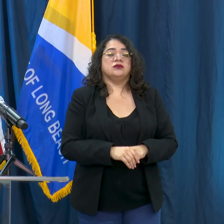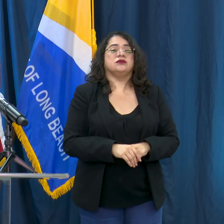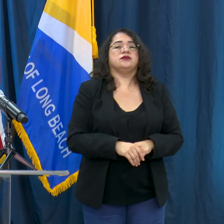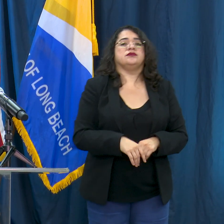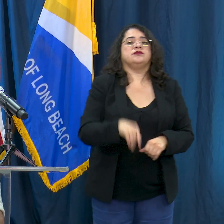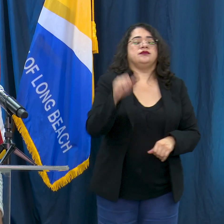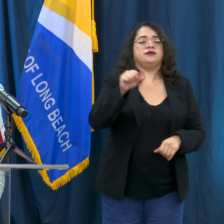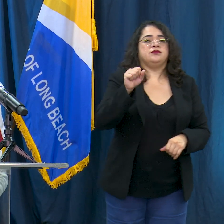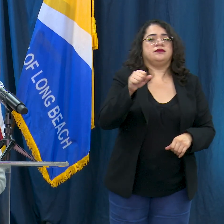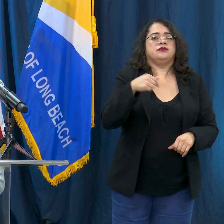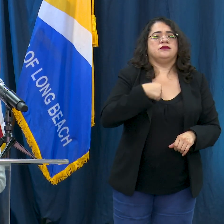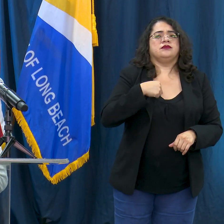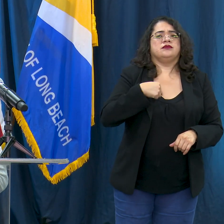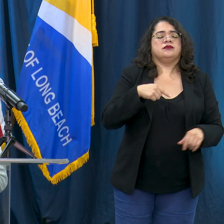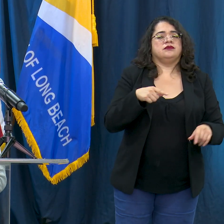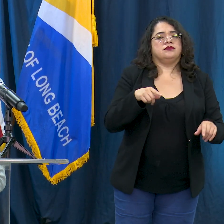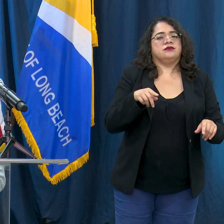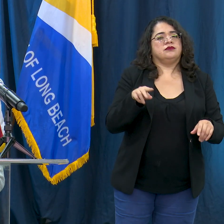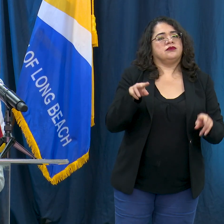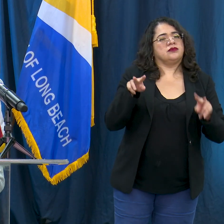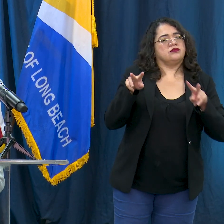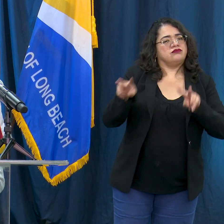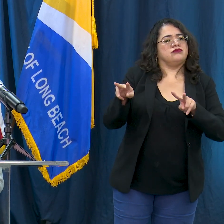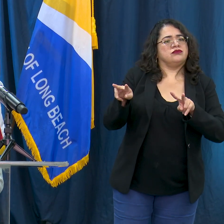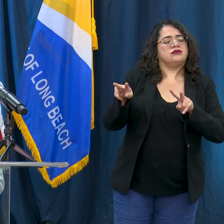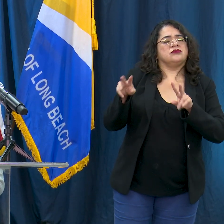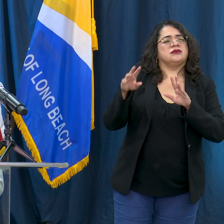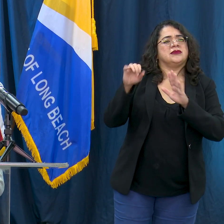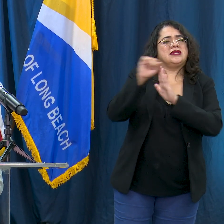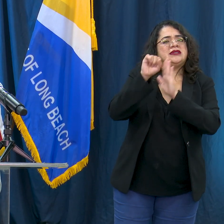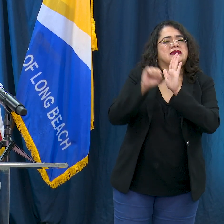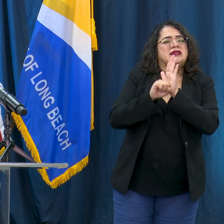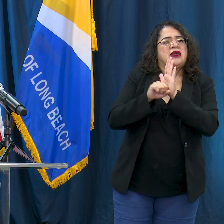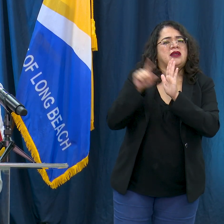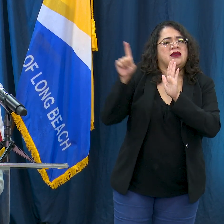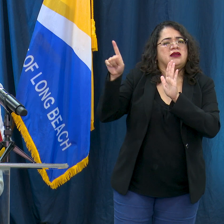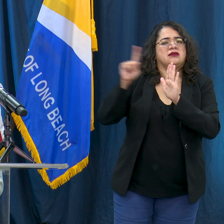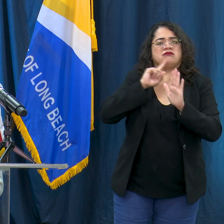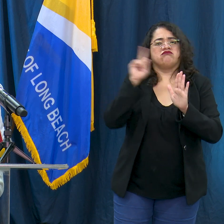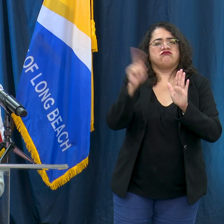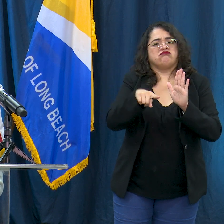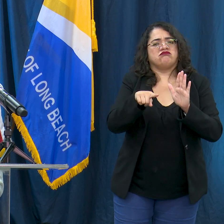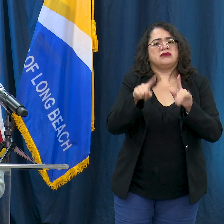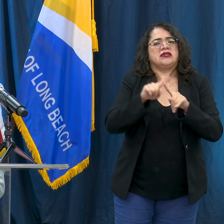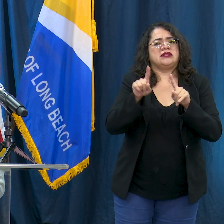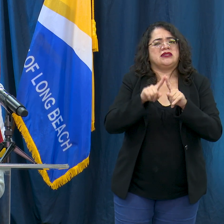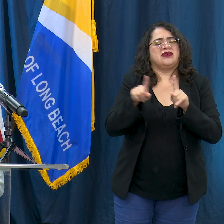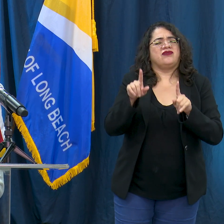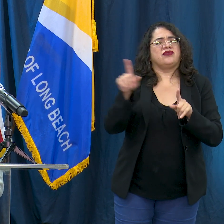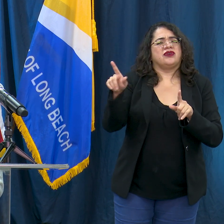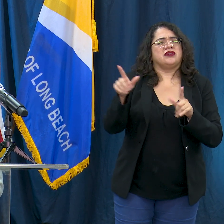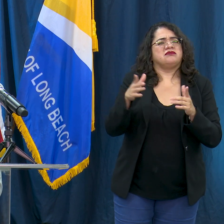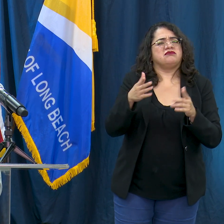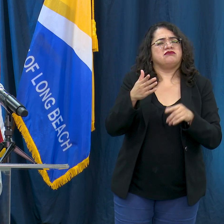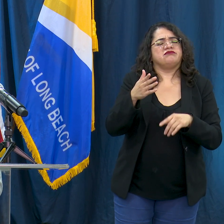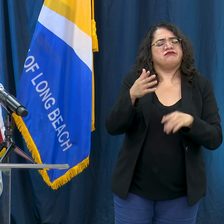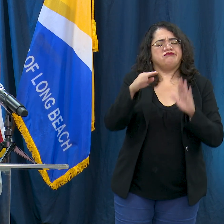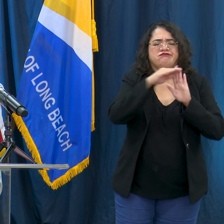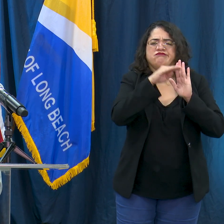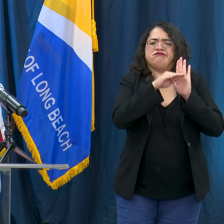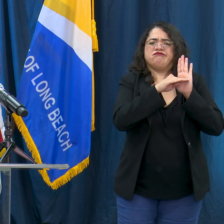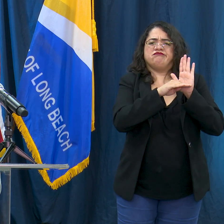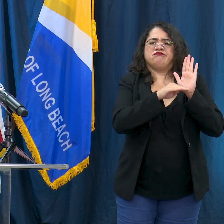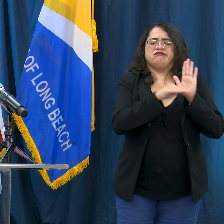So we've been following the state measures in terms of attestation, and then they also have sort of a set of monitoring